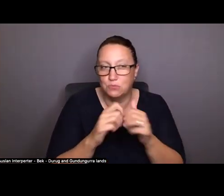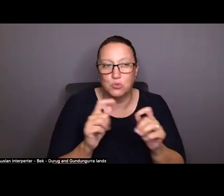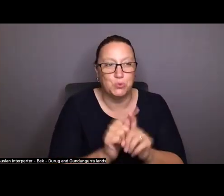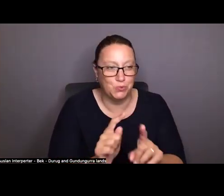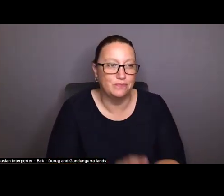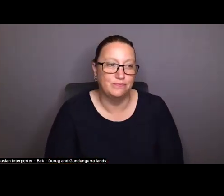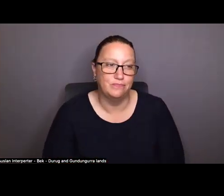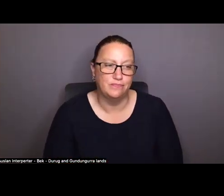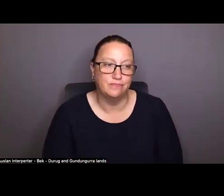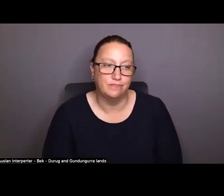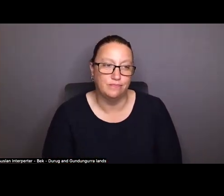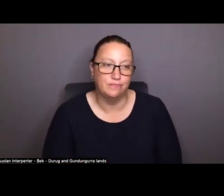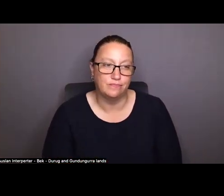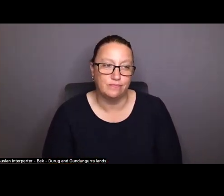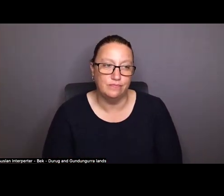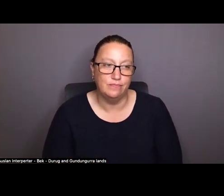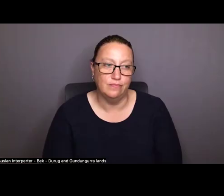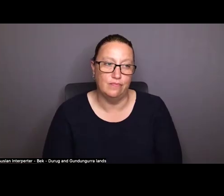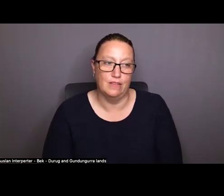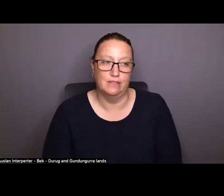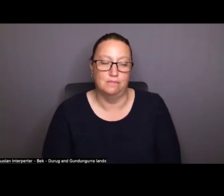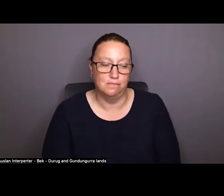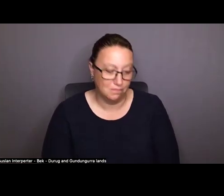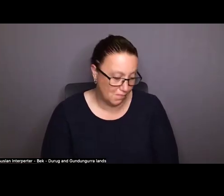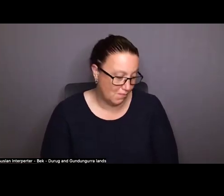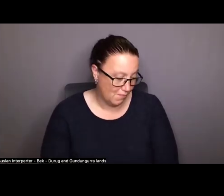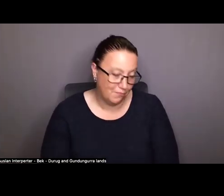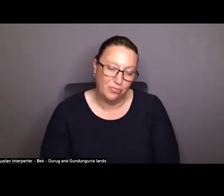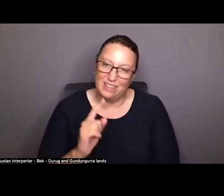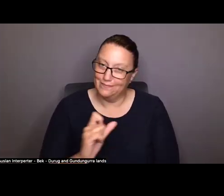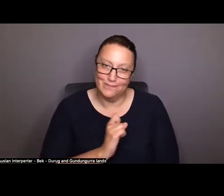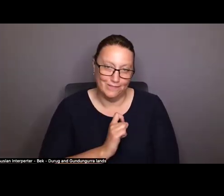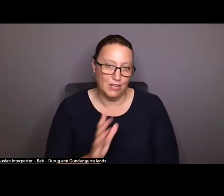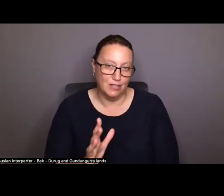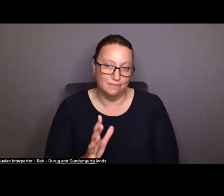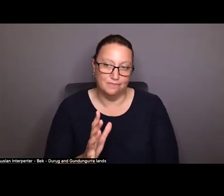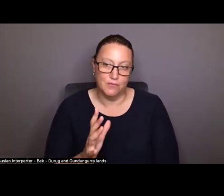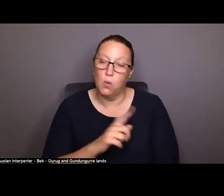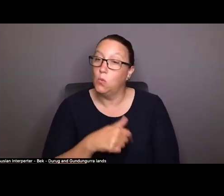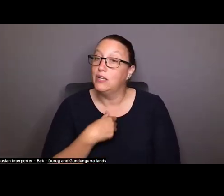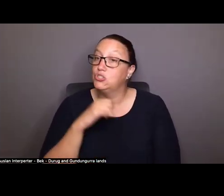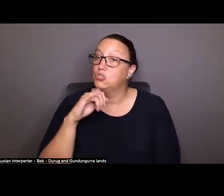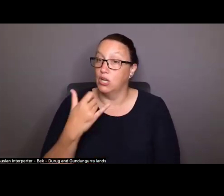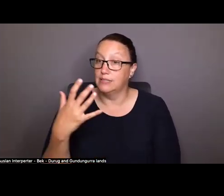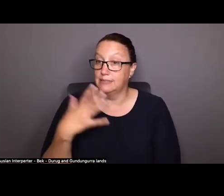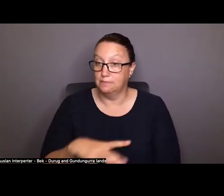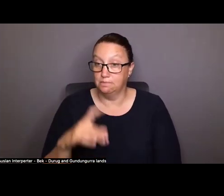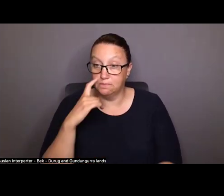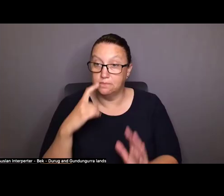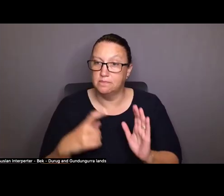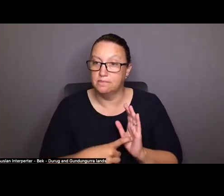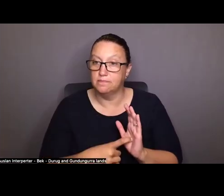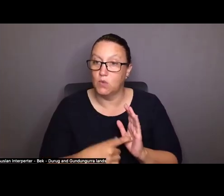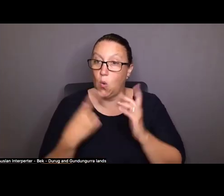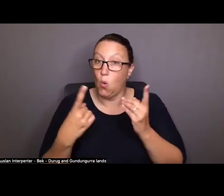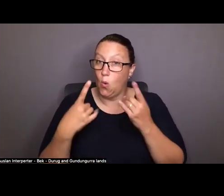it unfolds. So yes, that's fine. I guess we would just note that assessors